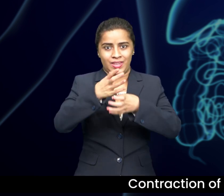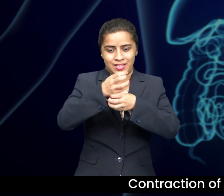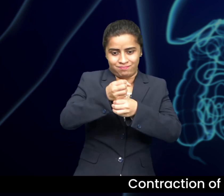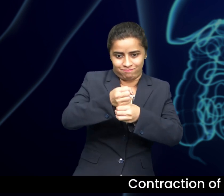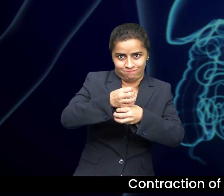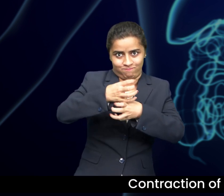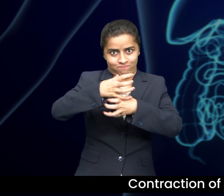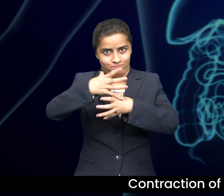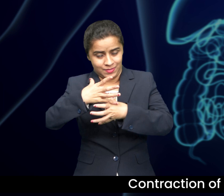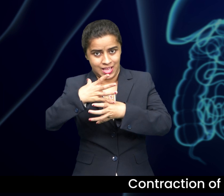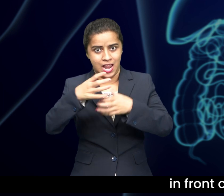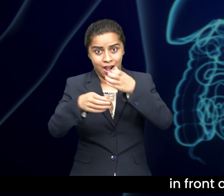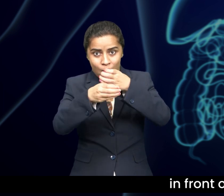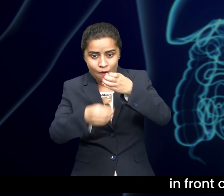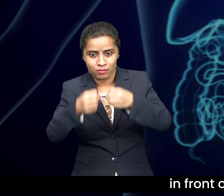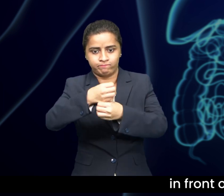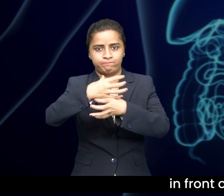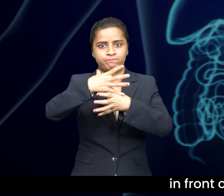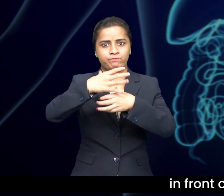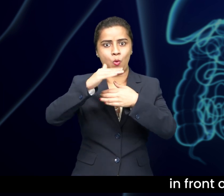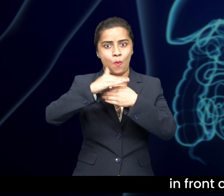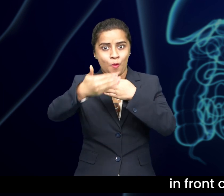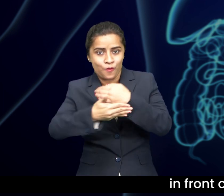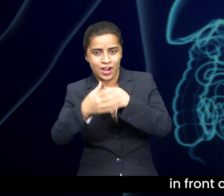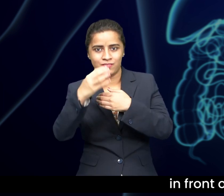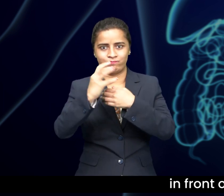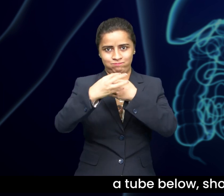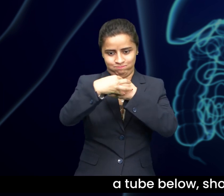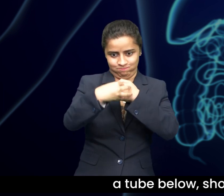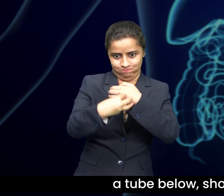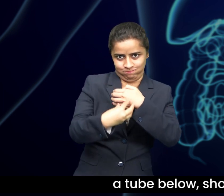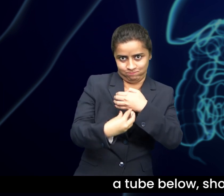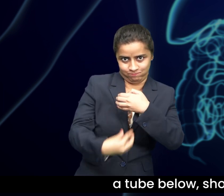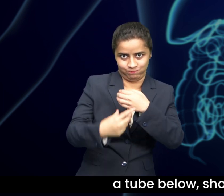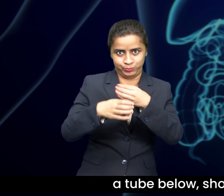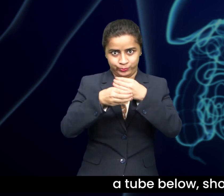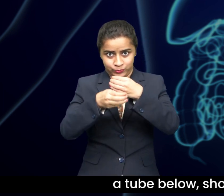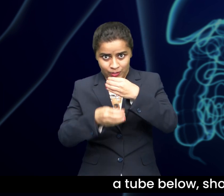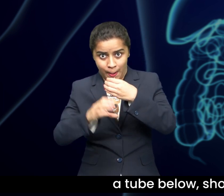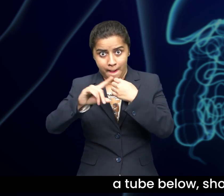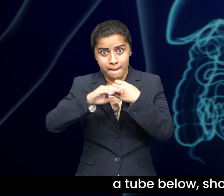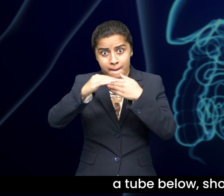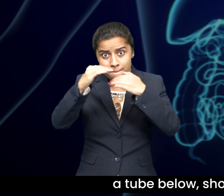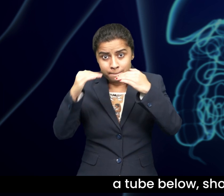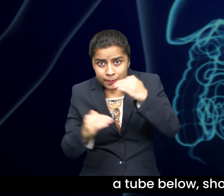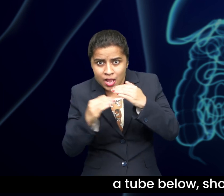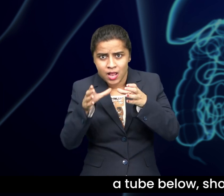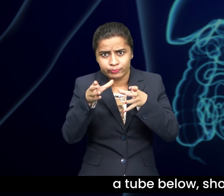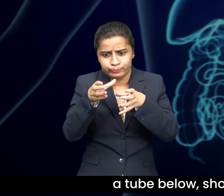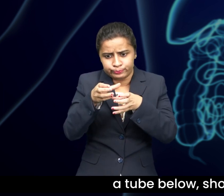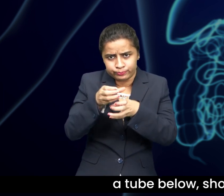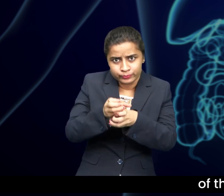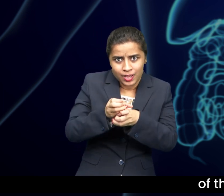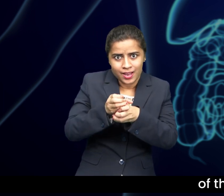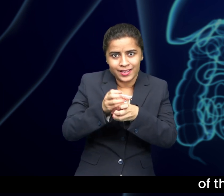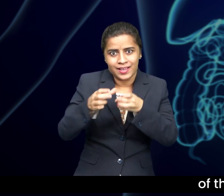Contraction of the longitudinal muscles in front of the bolus widens the tube below, shortening that particular